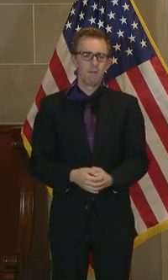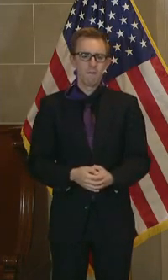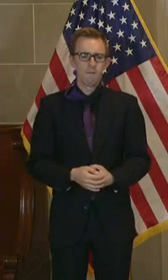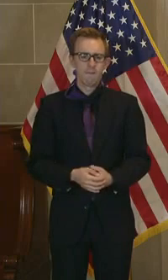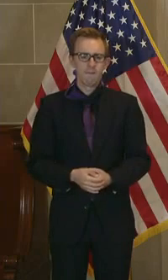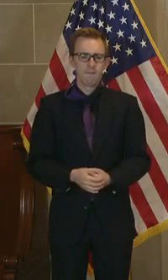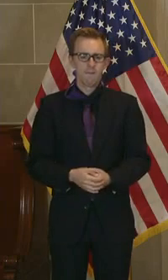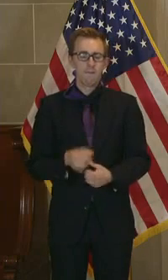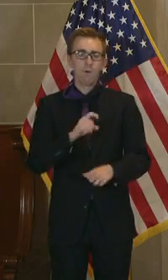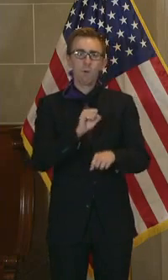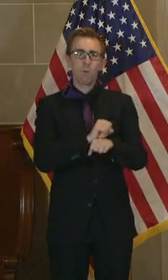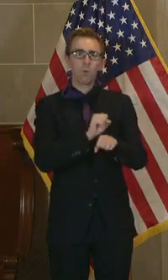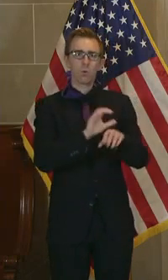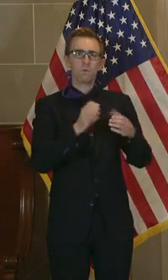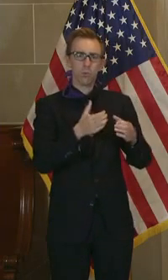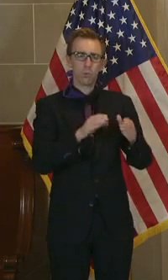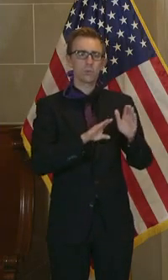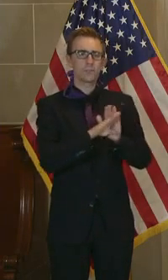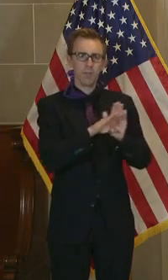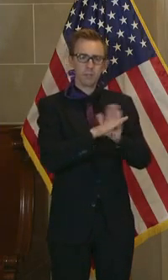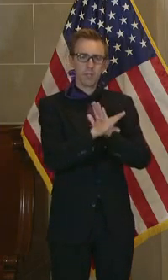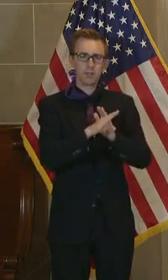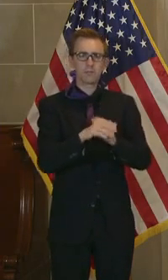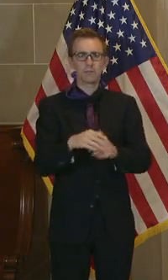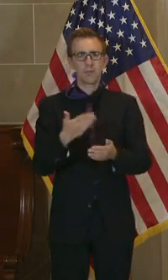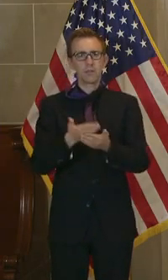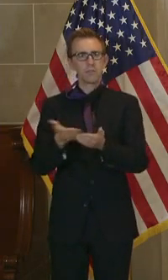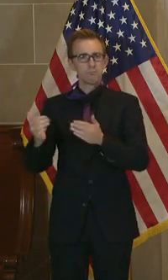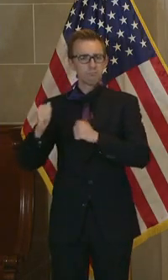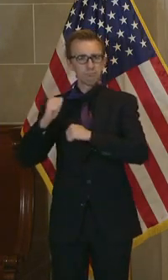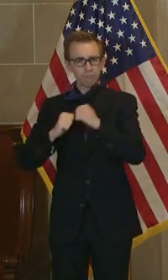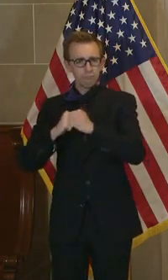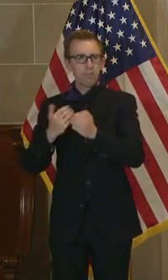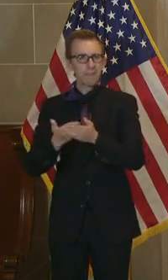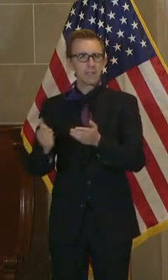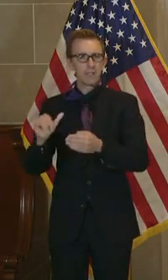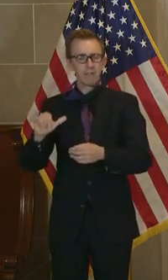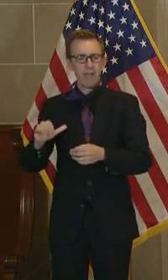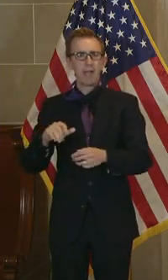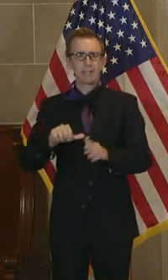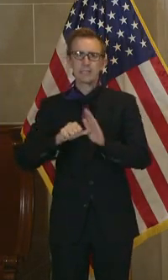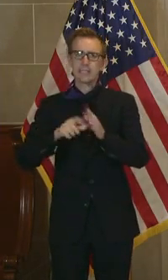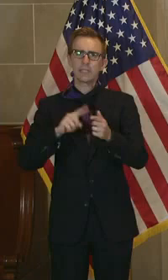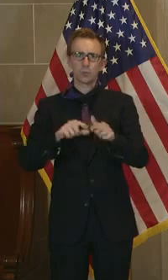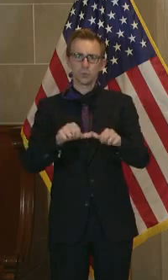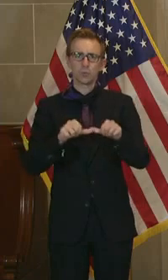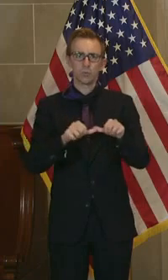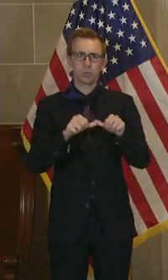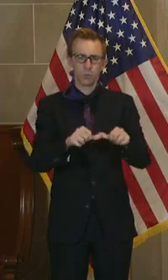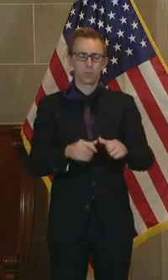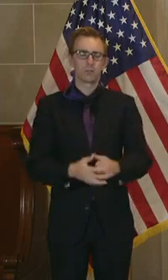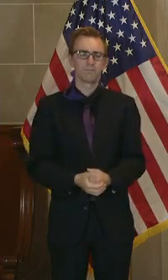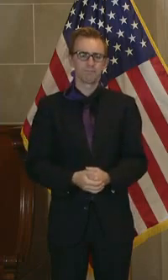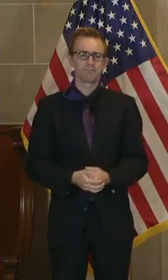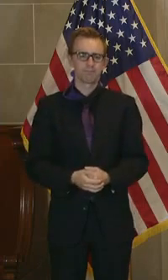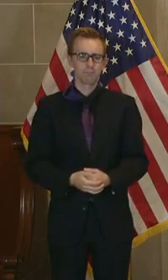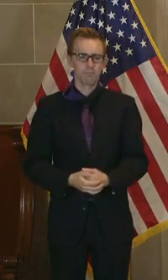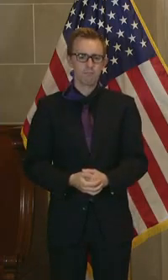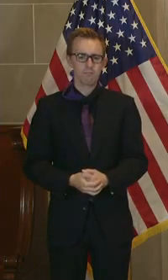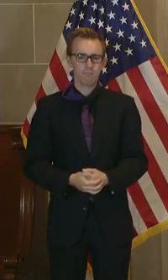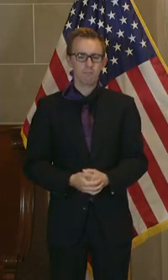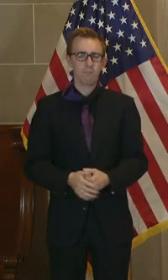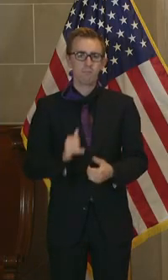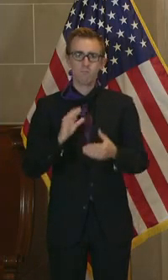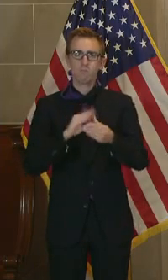and infrastructure are the keys to moving Missouri forward. And I will say it again,